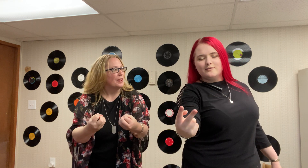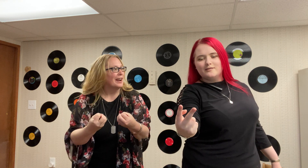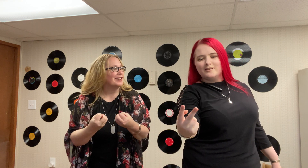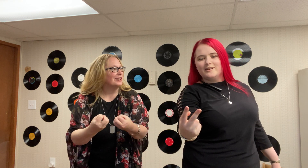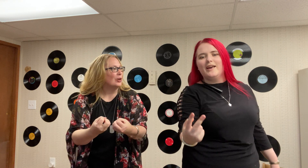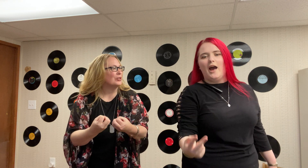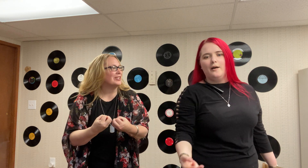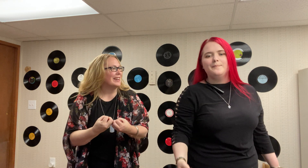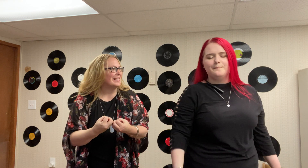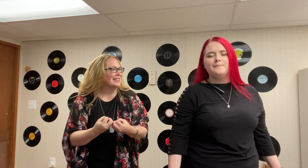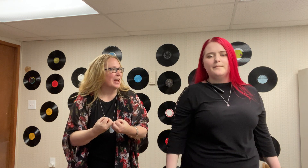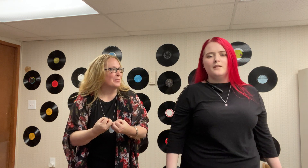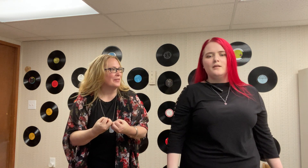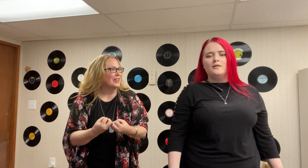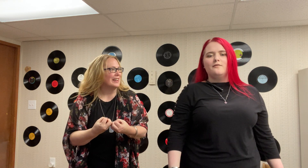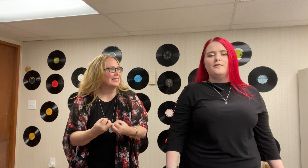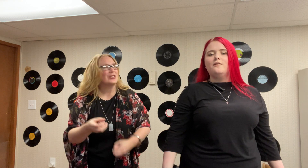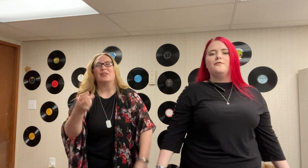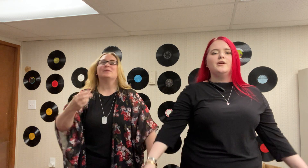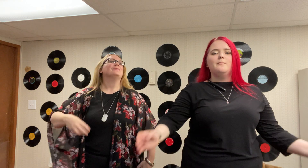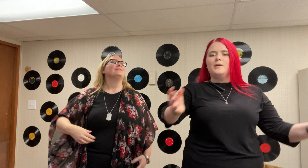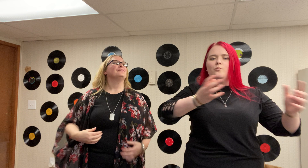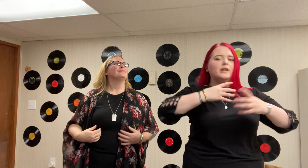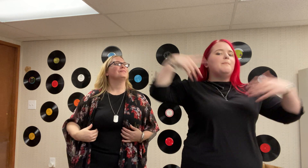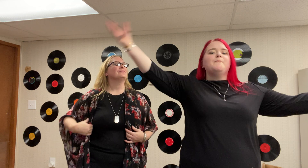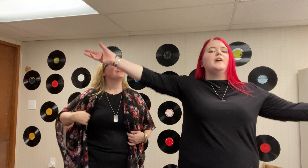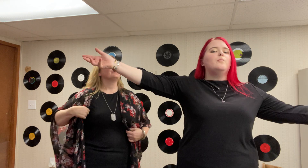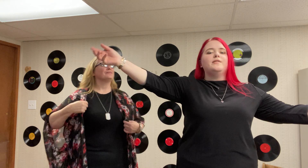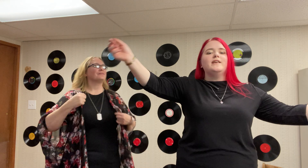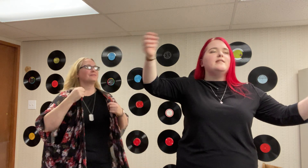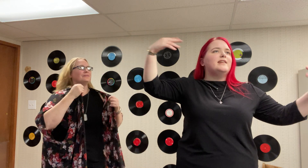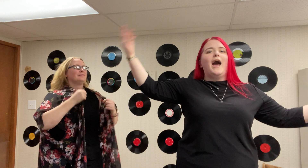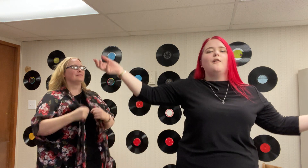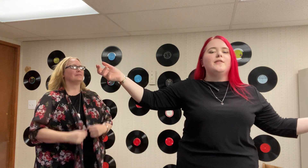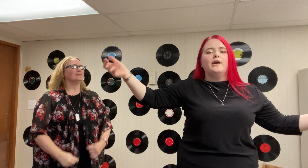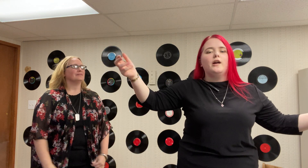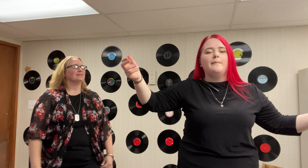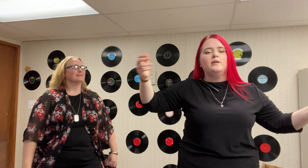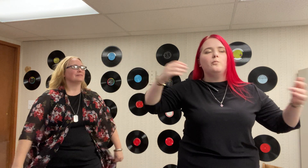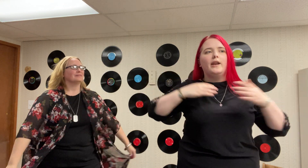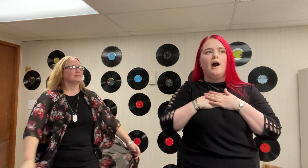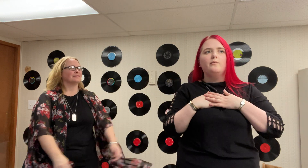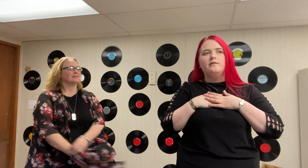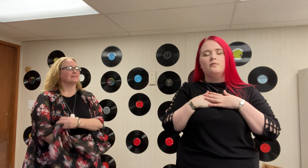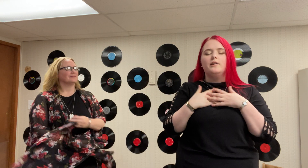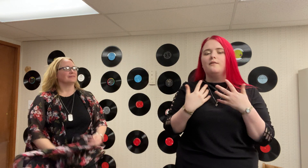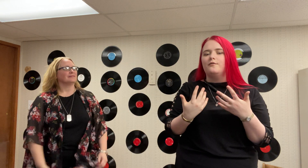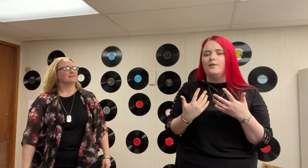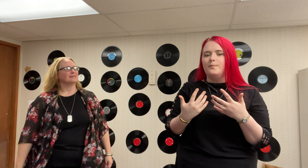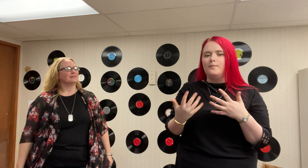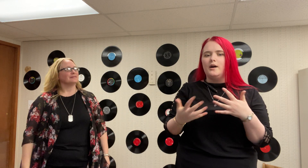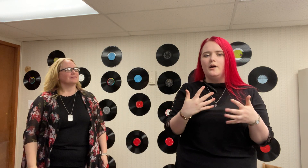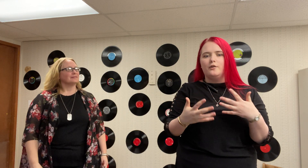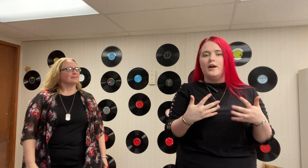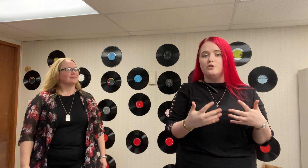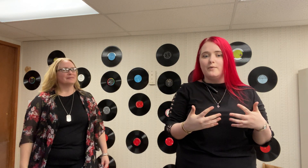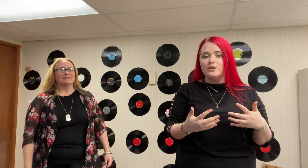that close in type of thing. Feel free to be really big with these and out there. I mean, when I was doing it for the